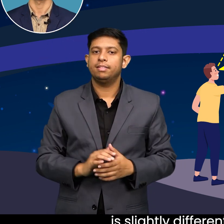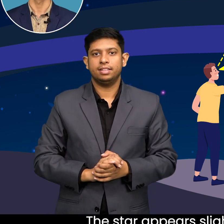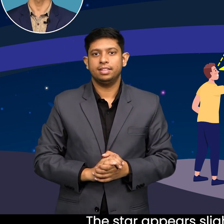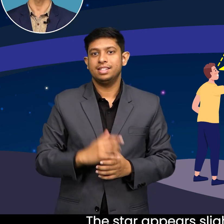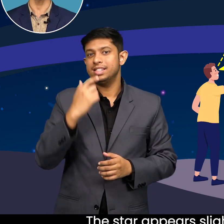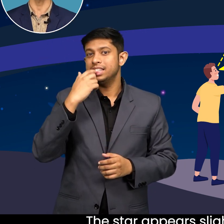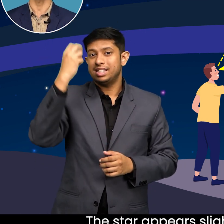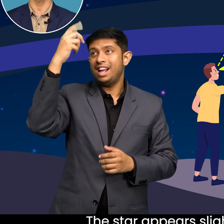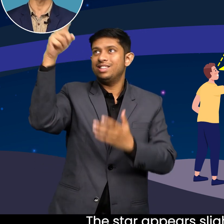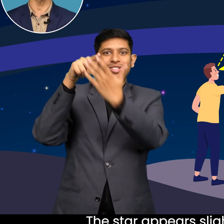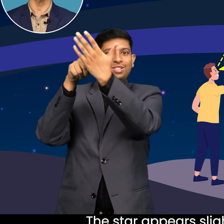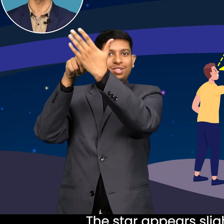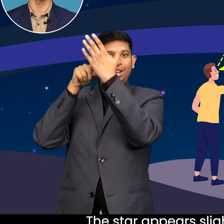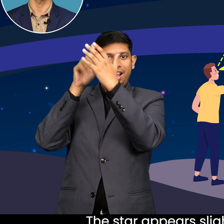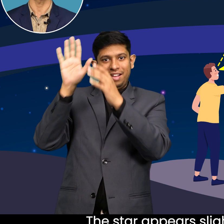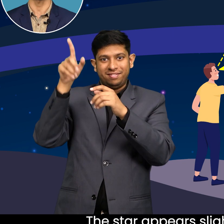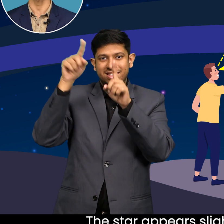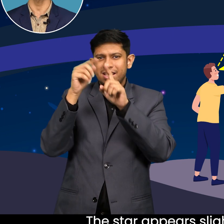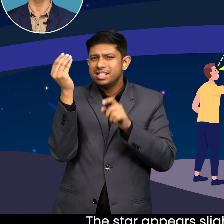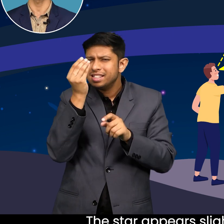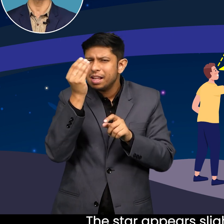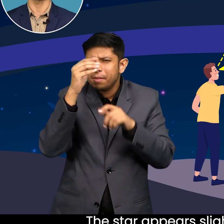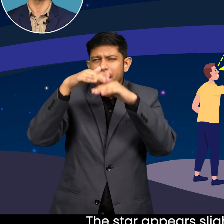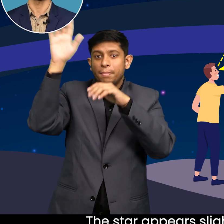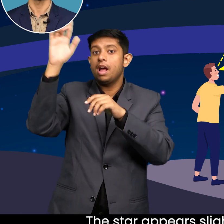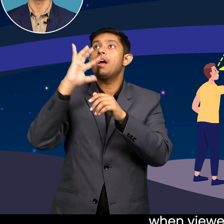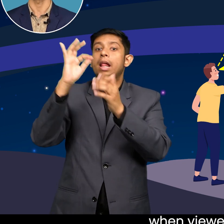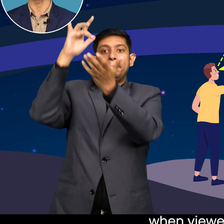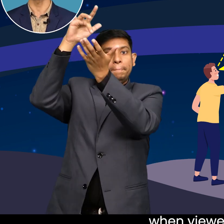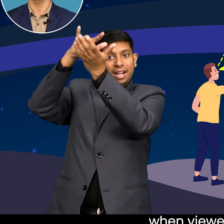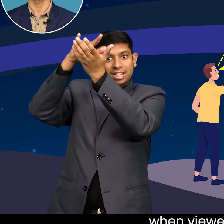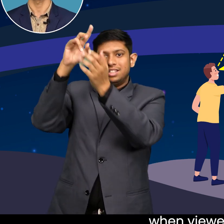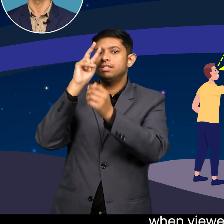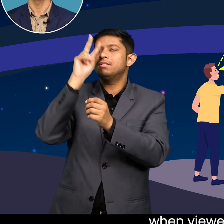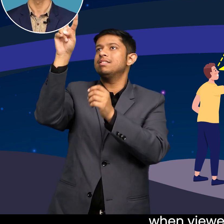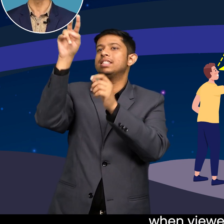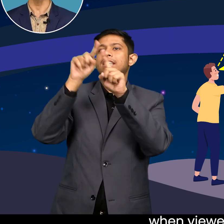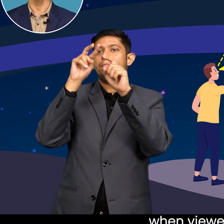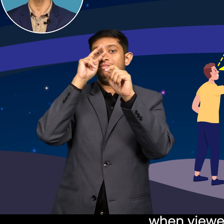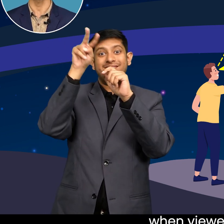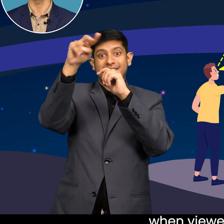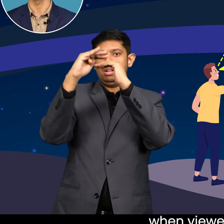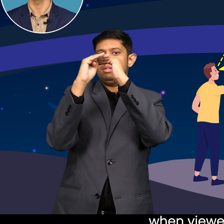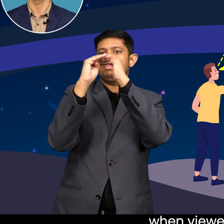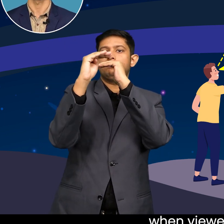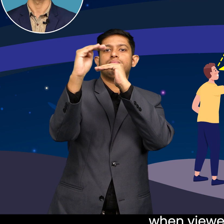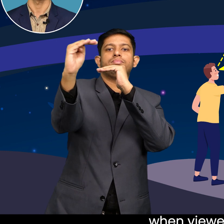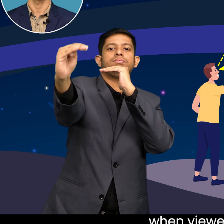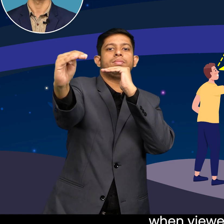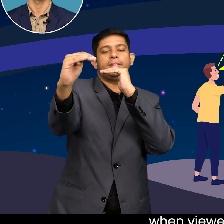The star appears slightly above its actual position when viewed near the horizon.